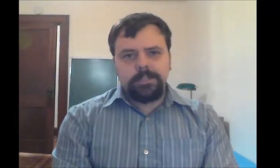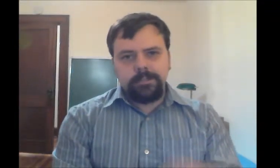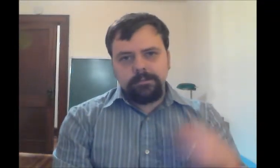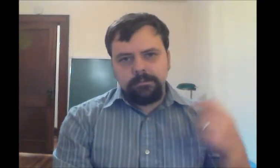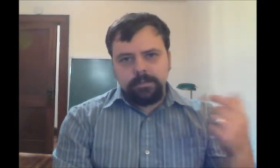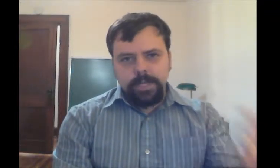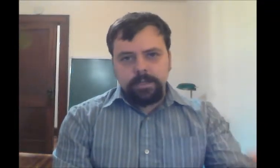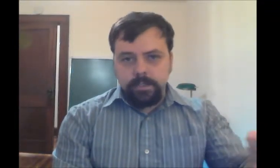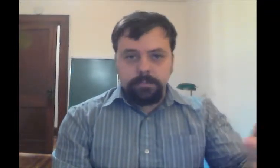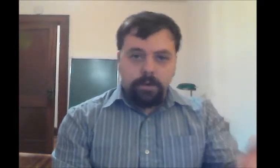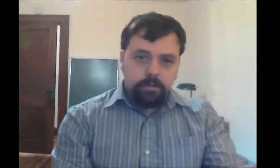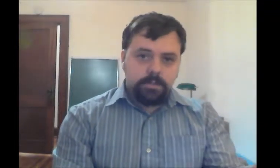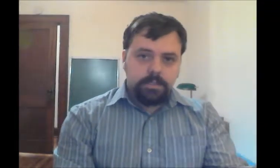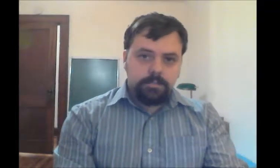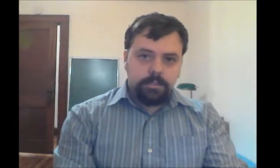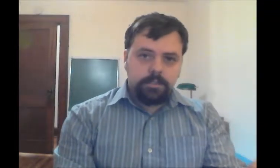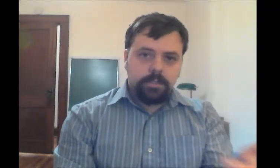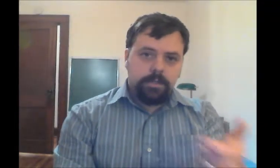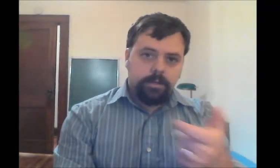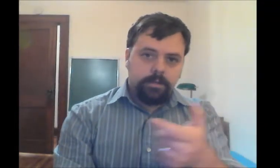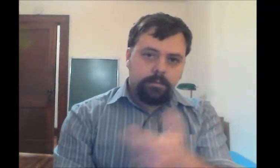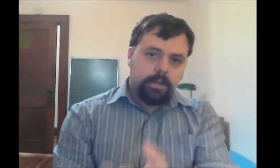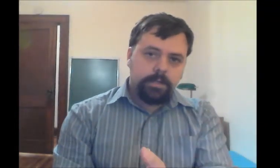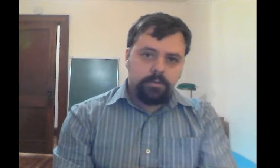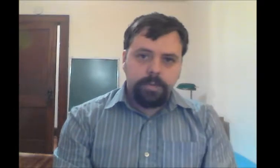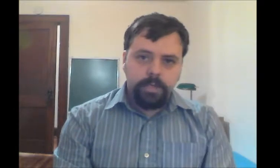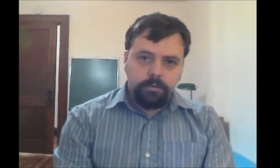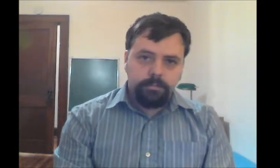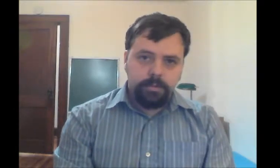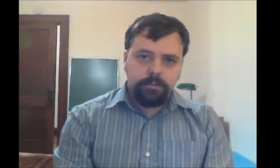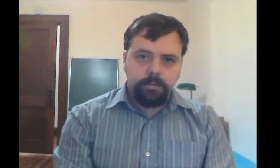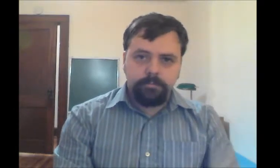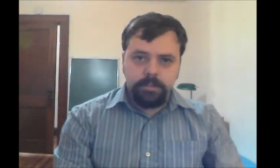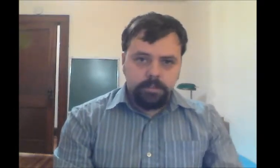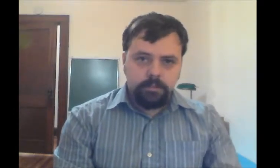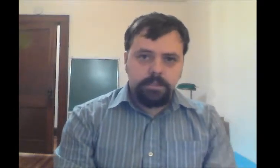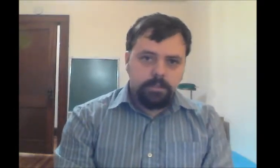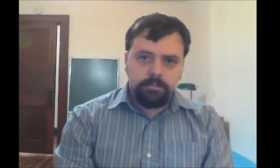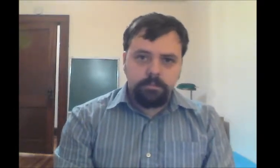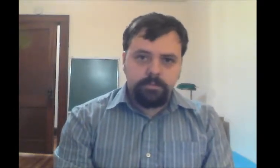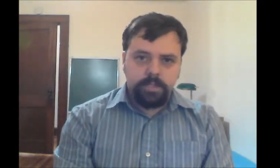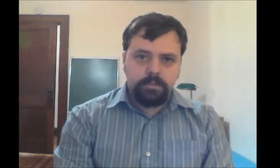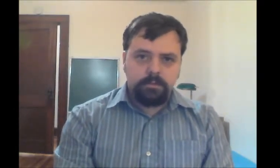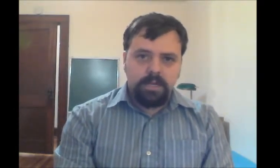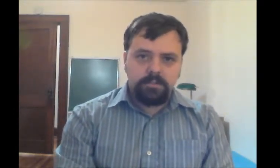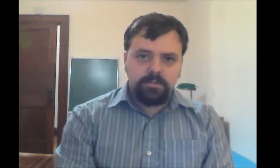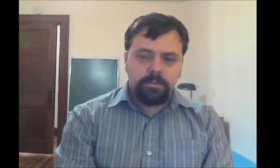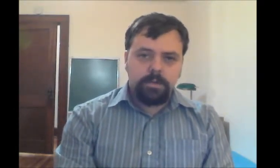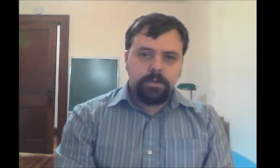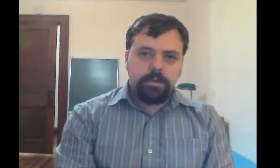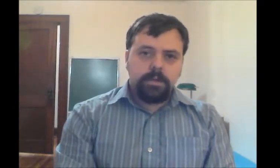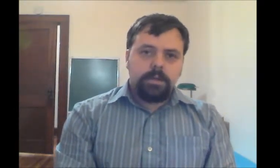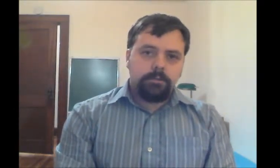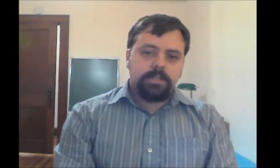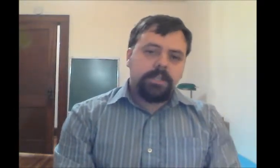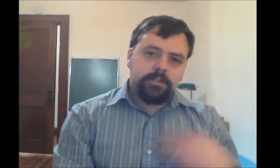to take at least a part of this image and apply it to a p-group, namely the CLP subgroup of an ideal class group, it was essential that